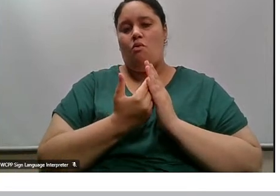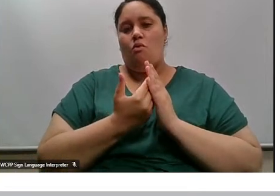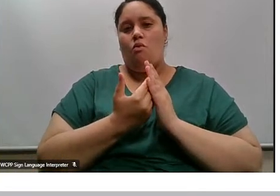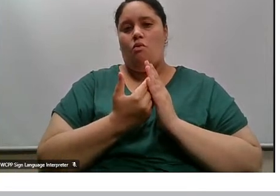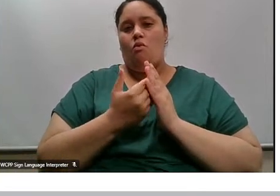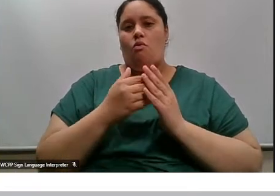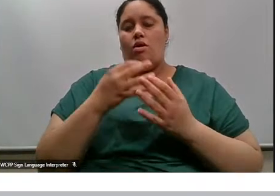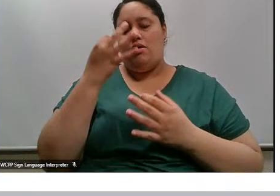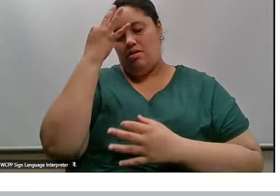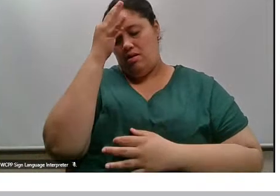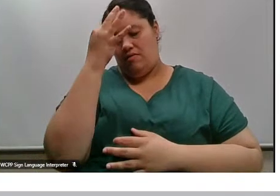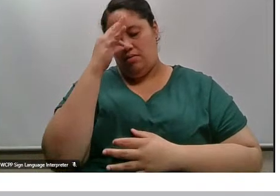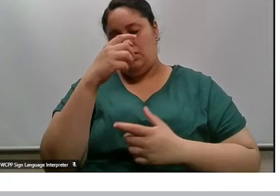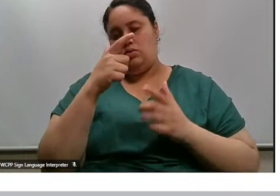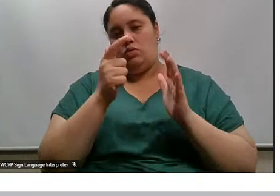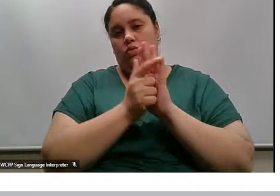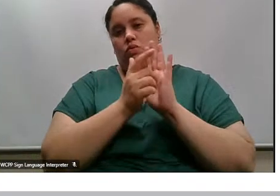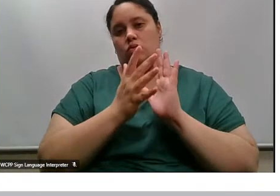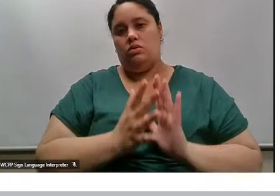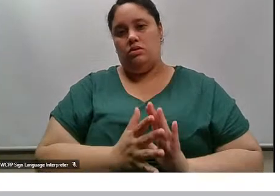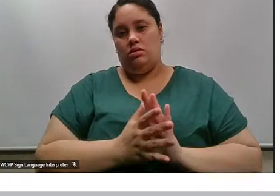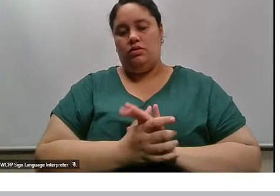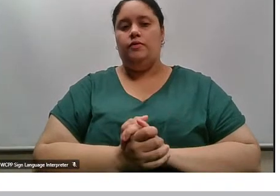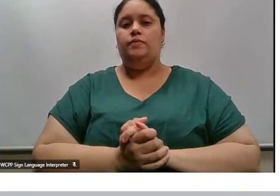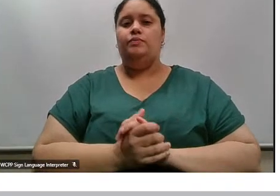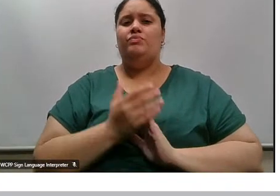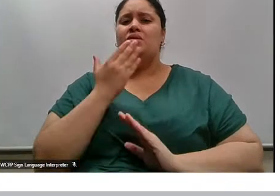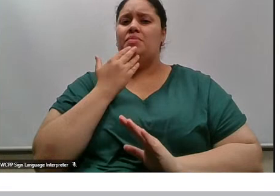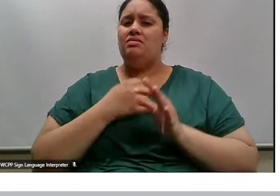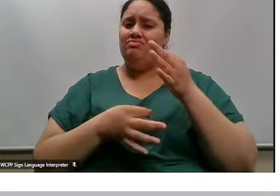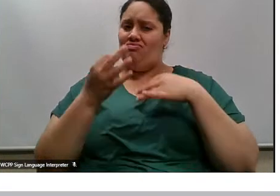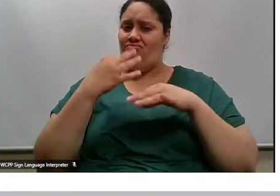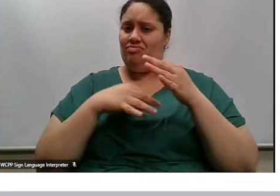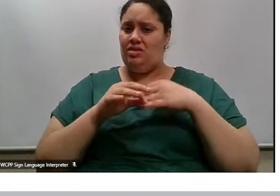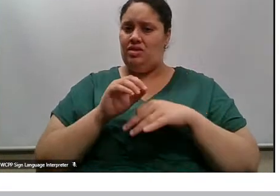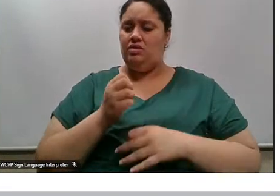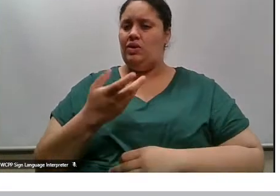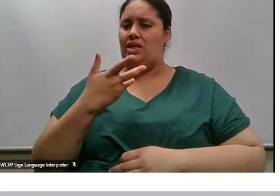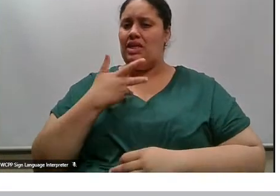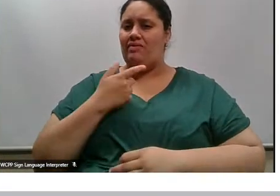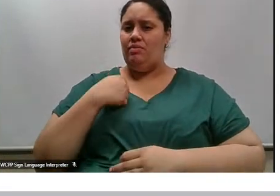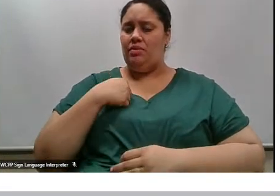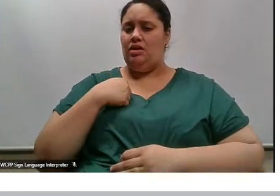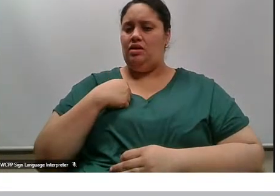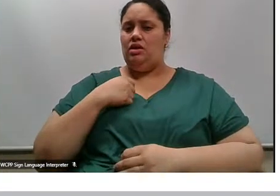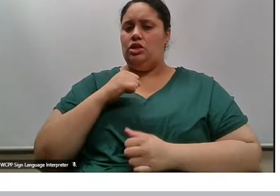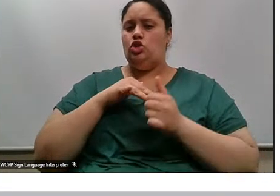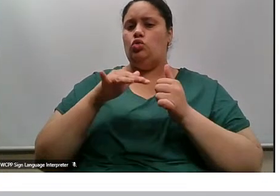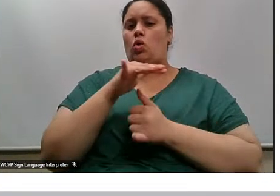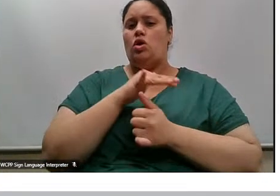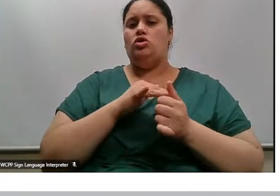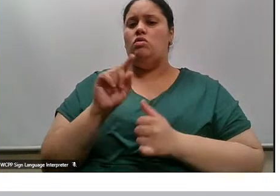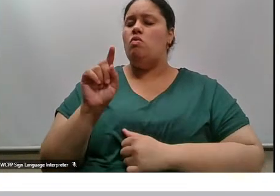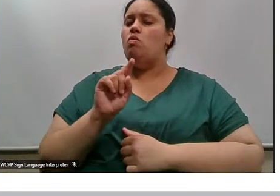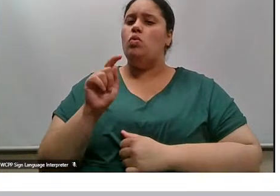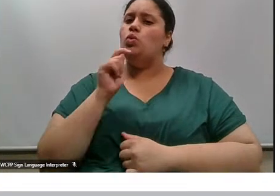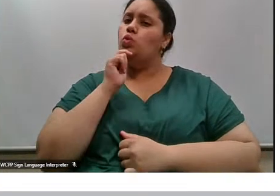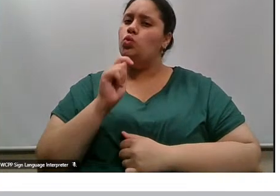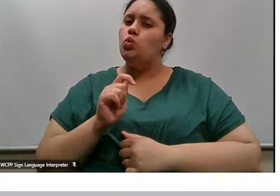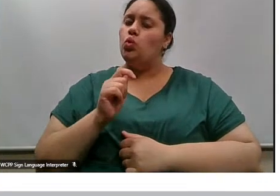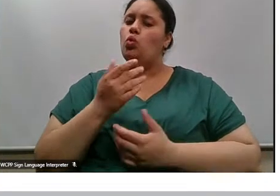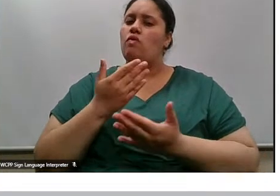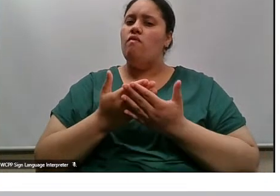state attorney, please tell me or give me what would have been the circumstances